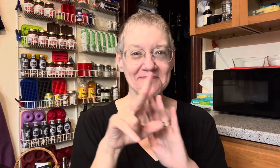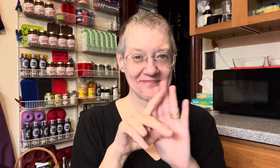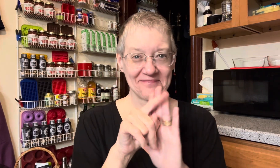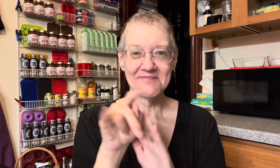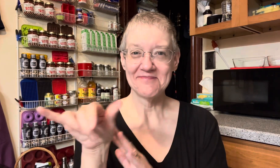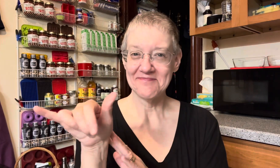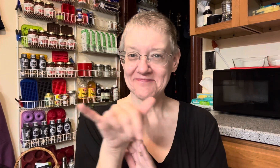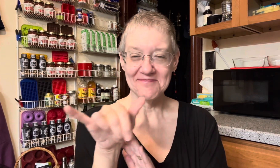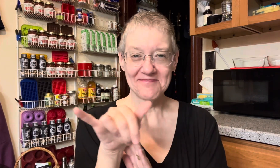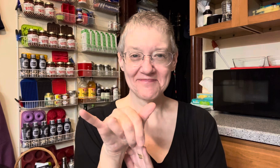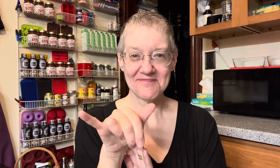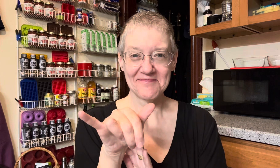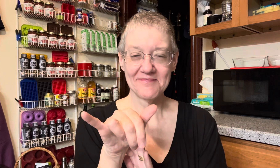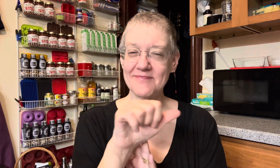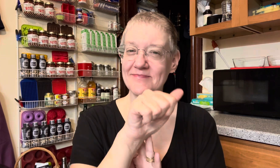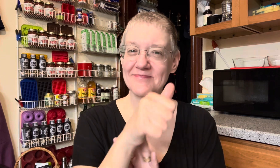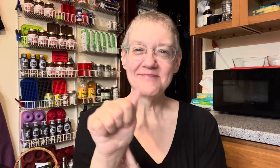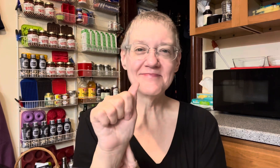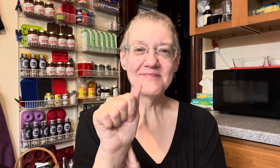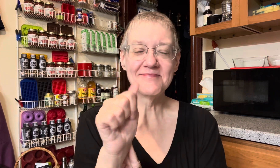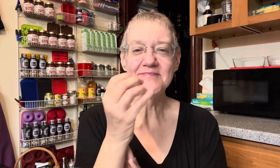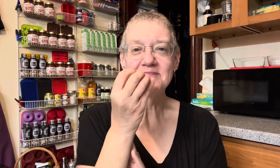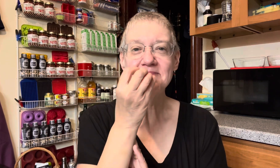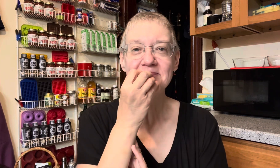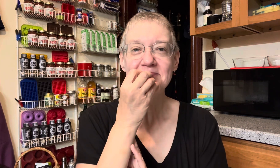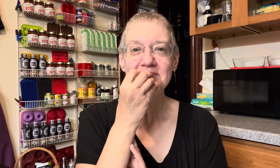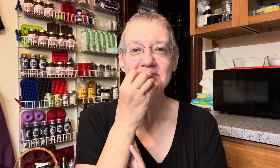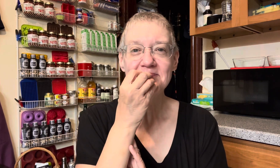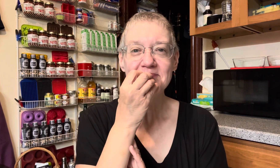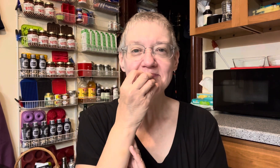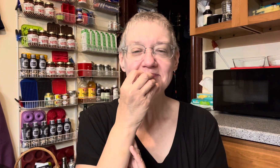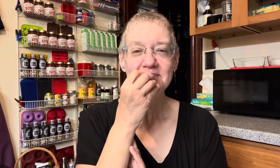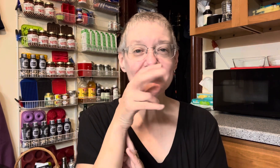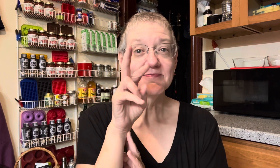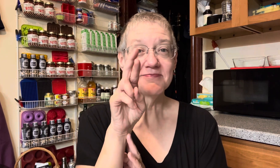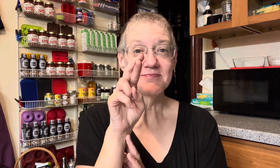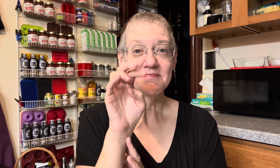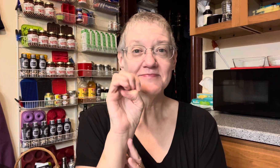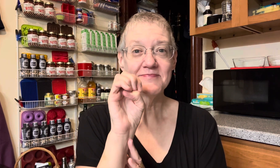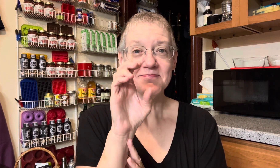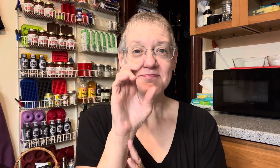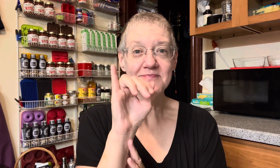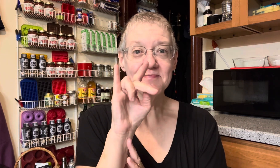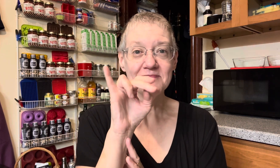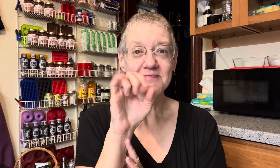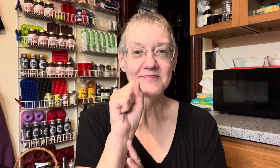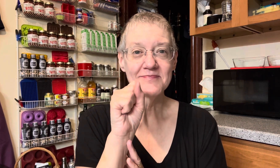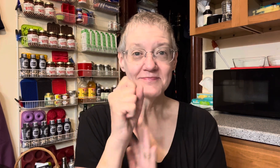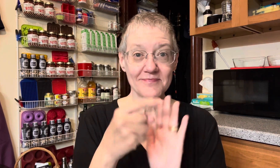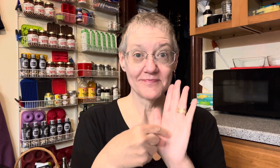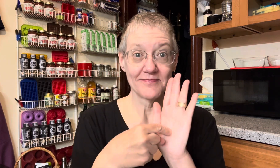Red peppers, I have a video for that too. Any food that you see in this video, any